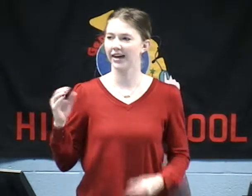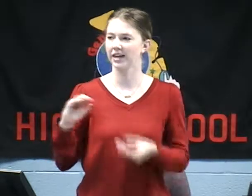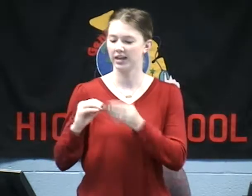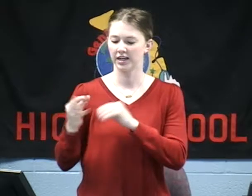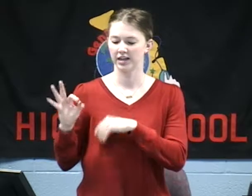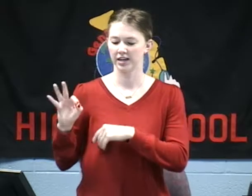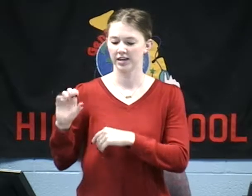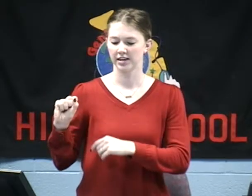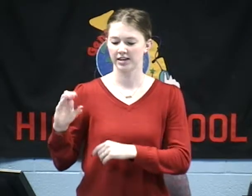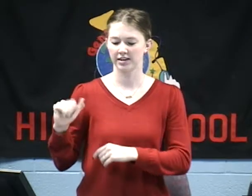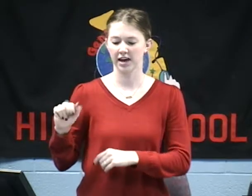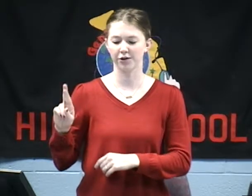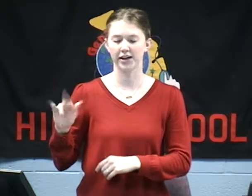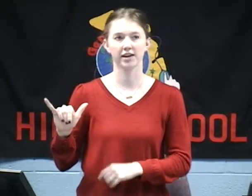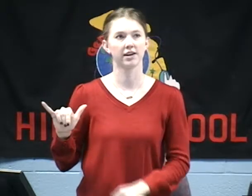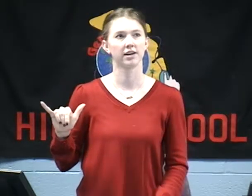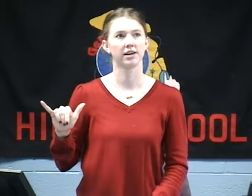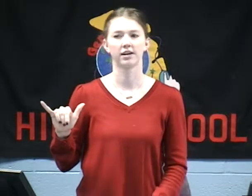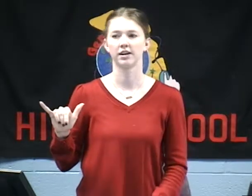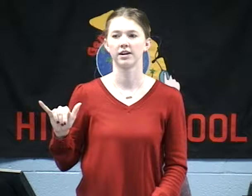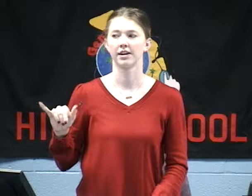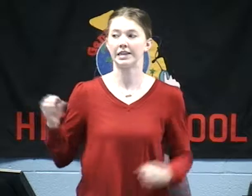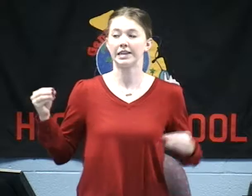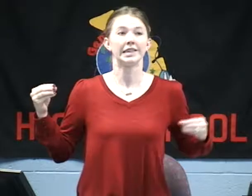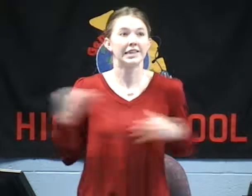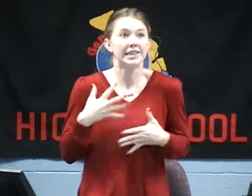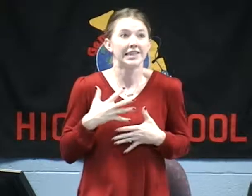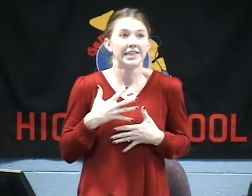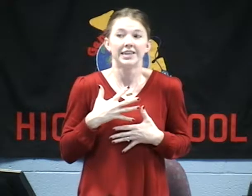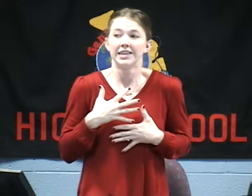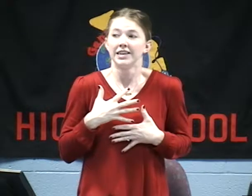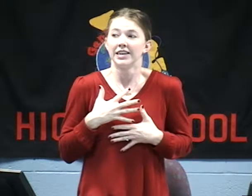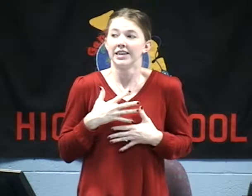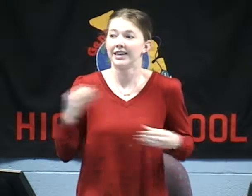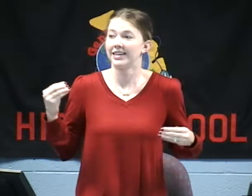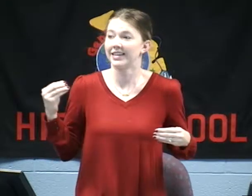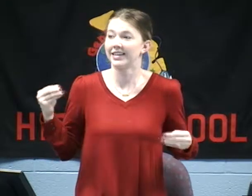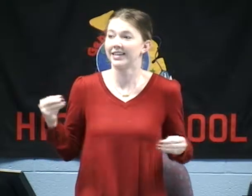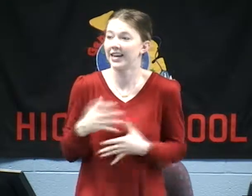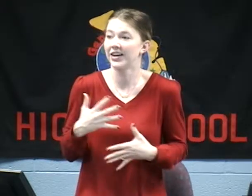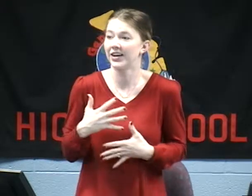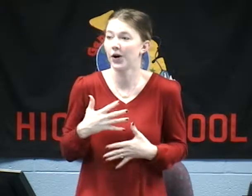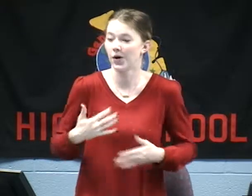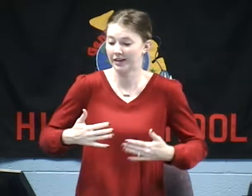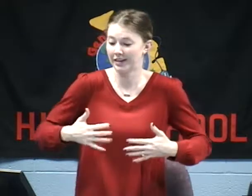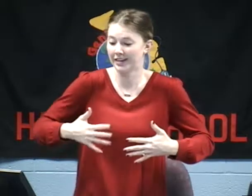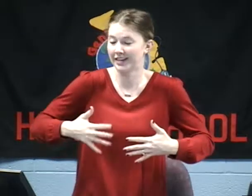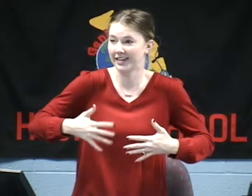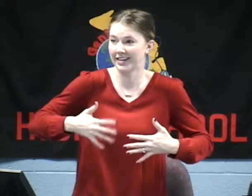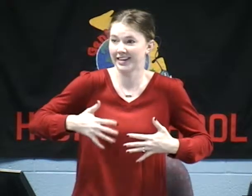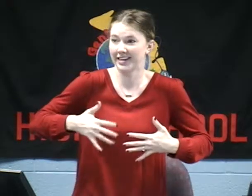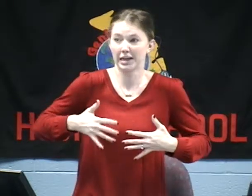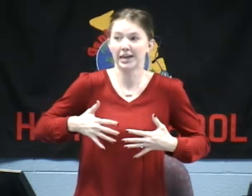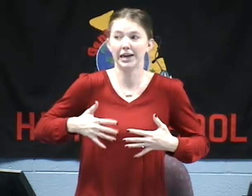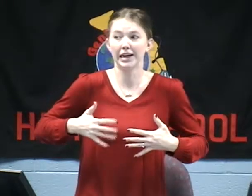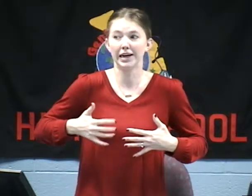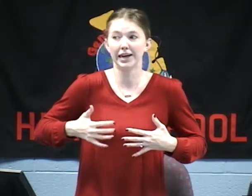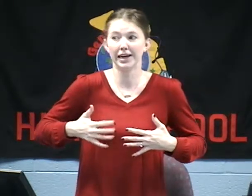9, scary. Oh, we found one and it's like this or something. Yeah, I just put reverse